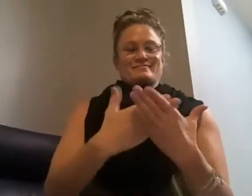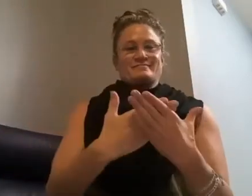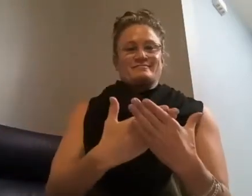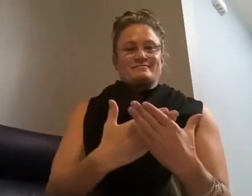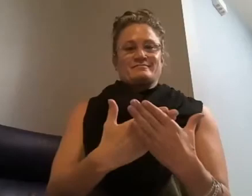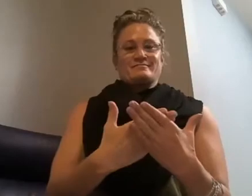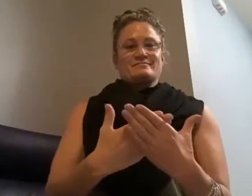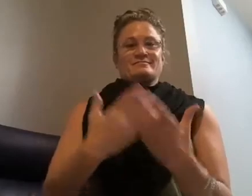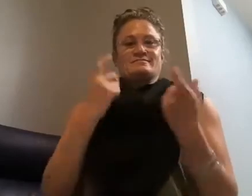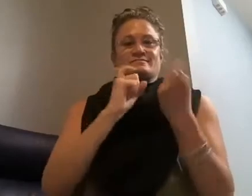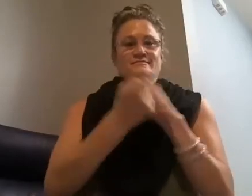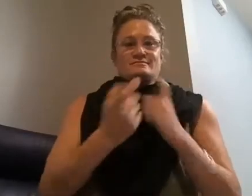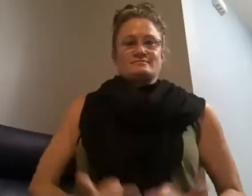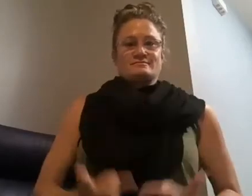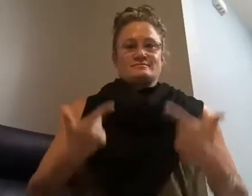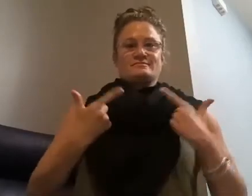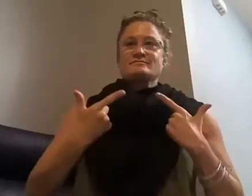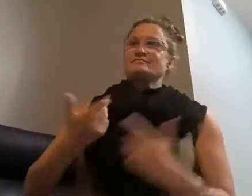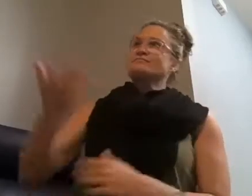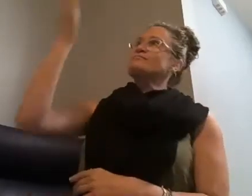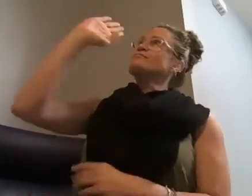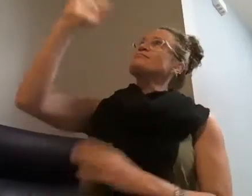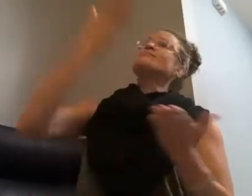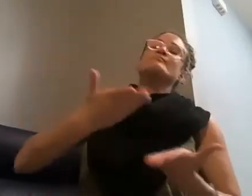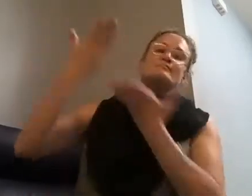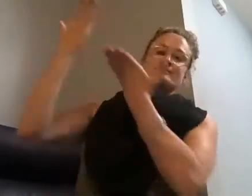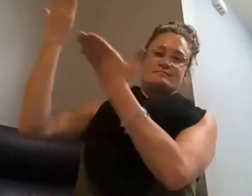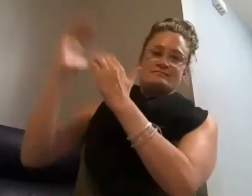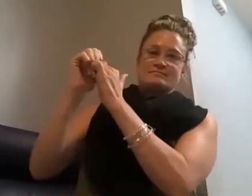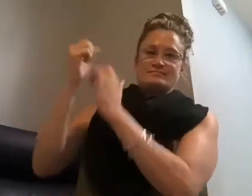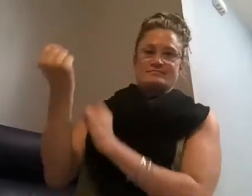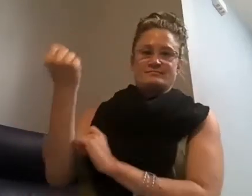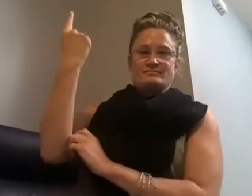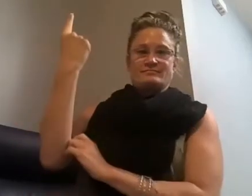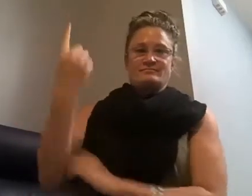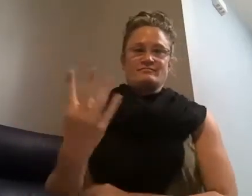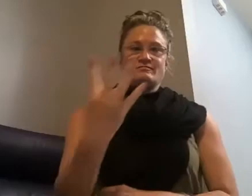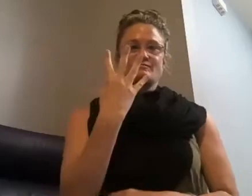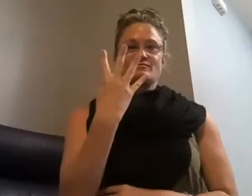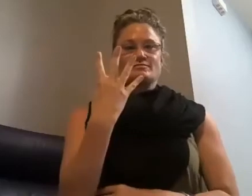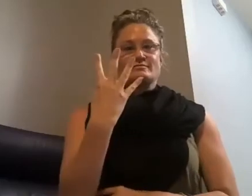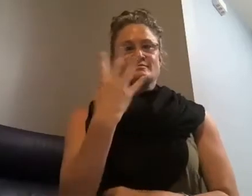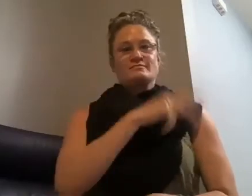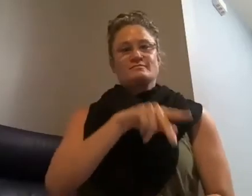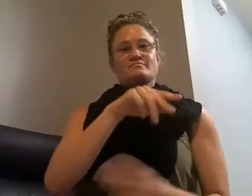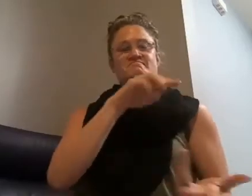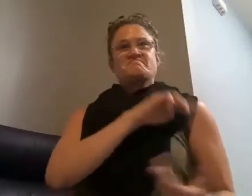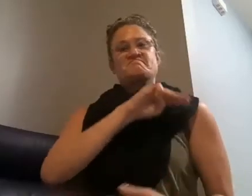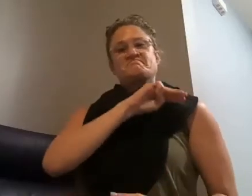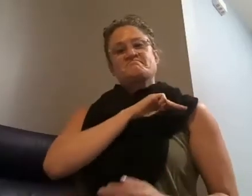and our lives over to the care of God as we understood Him. 4, made a searching and fearless moral inventory of ourselves. 5, admitted to